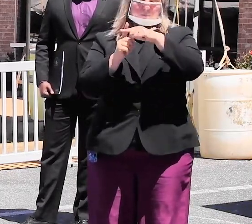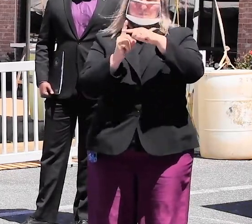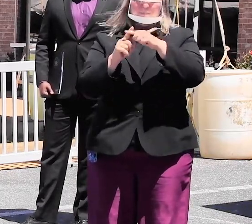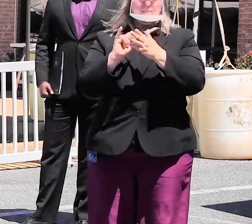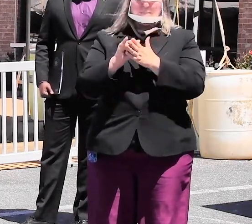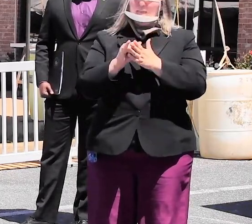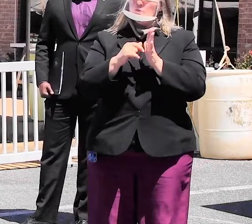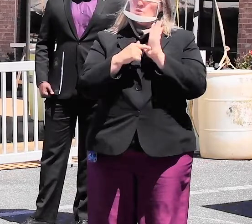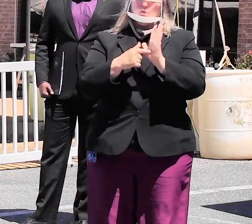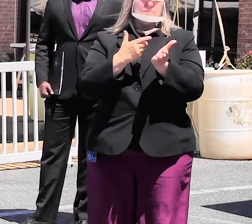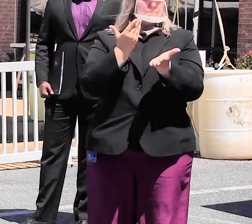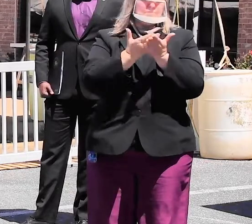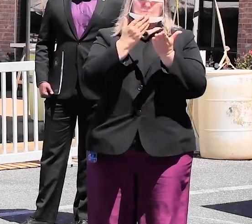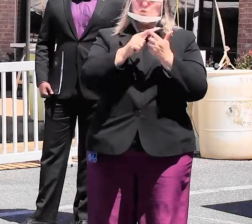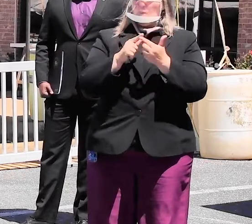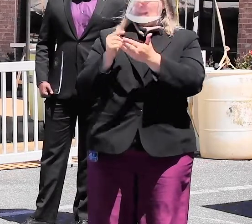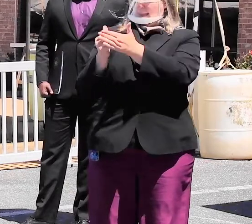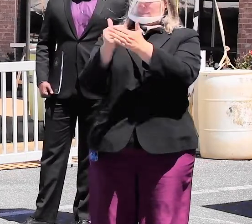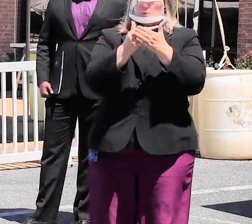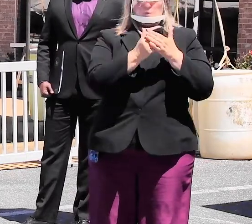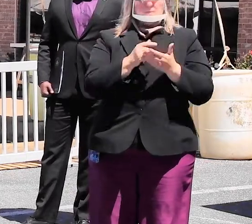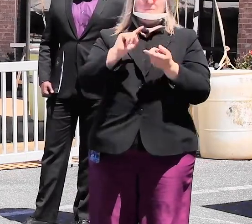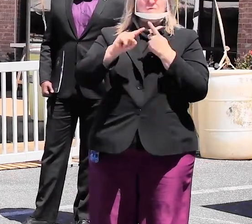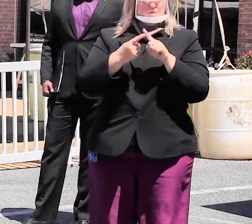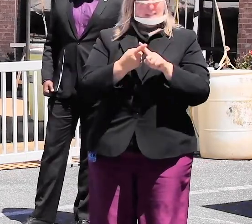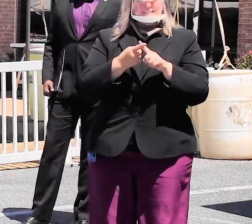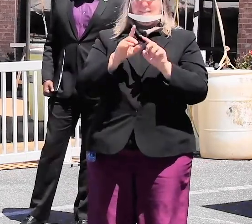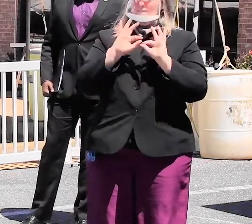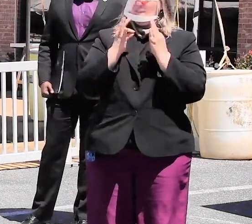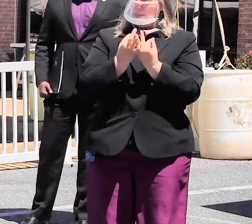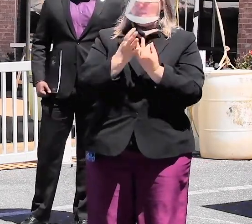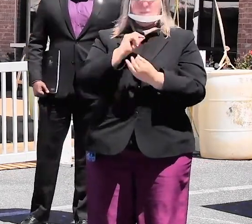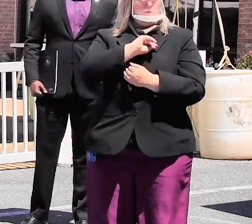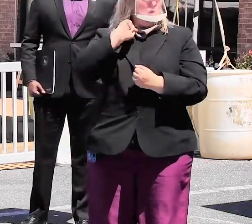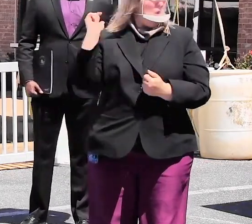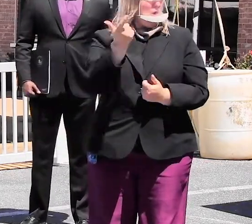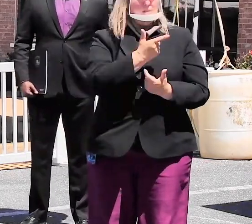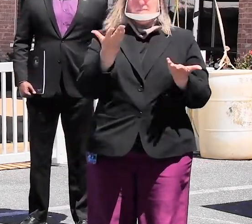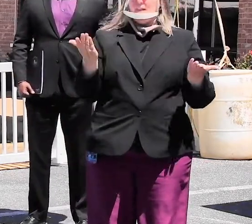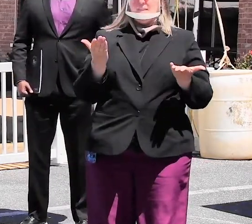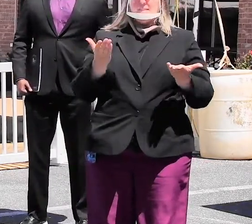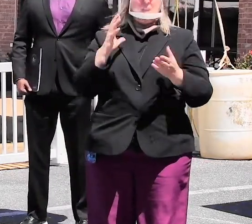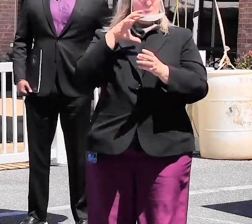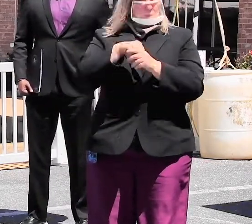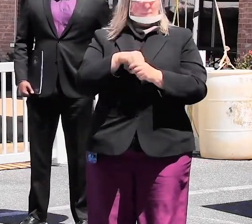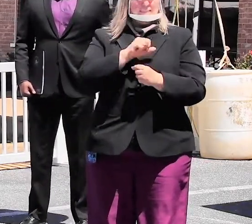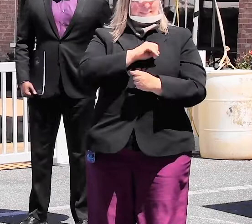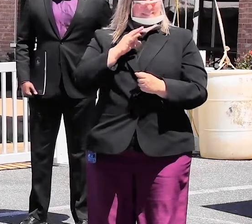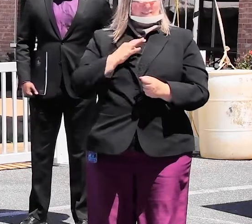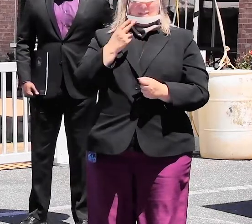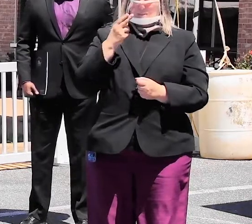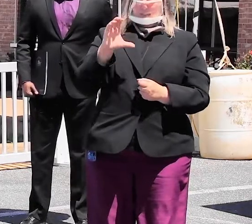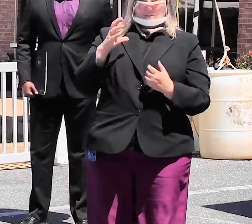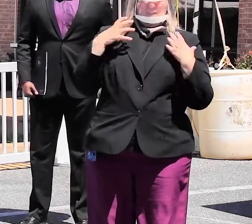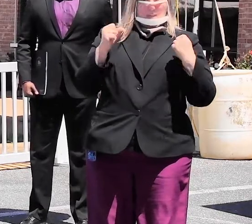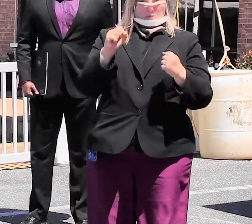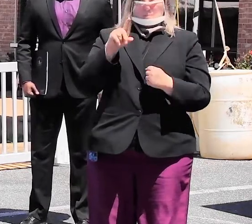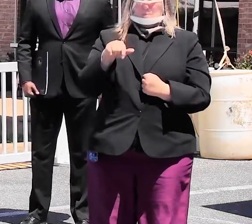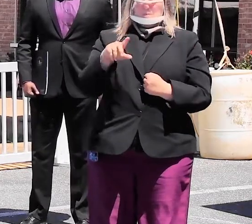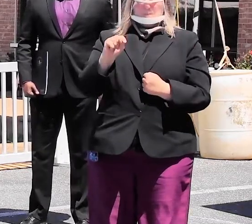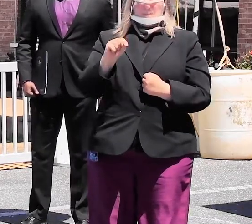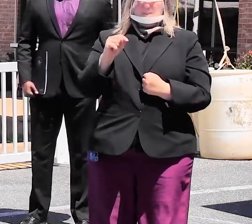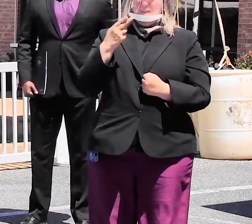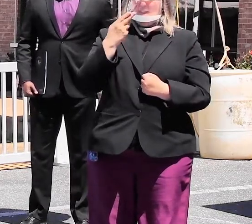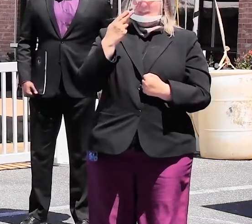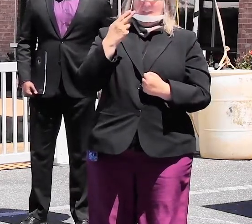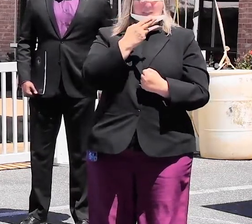It's a testament to our neighbors, our friends, our family, and all of us including the staff of Howard County Health Department,